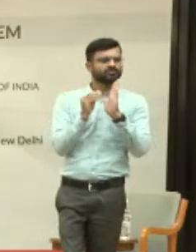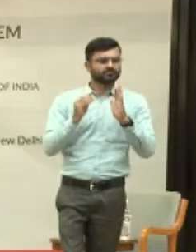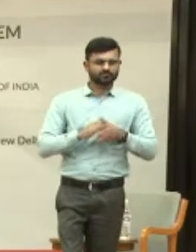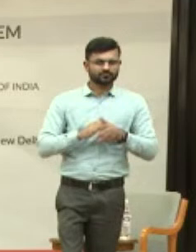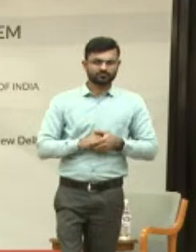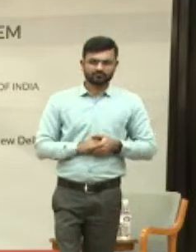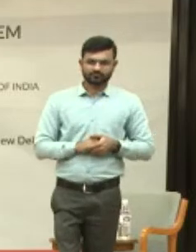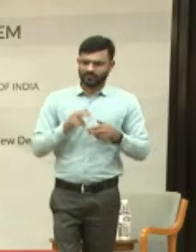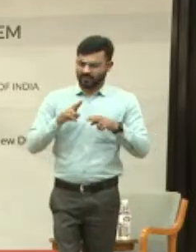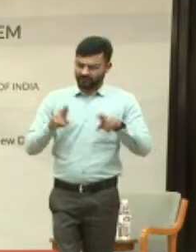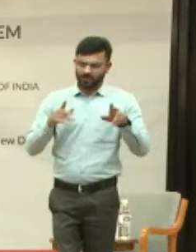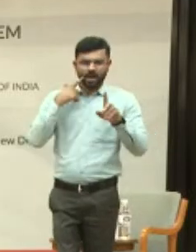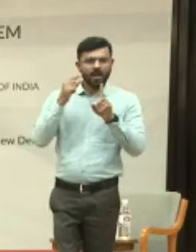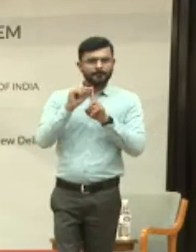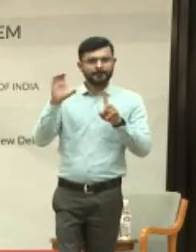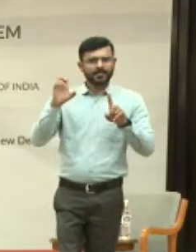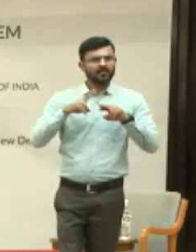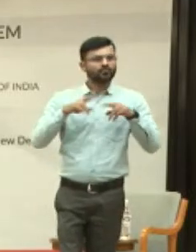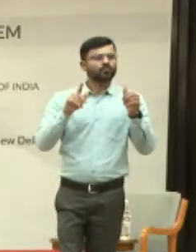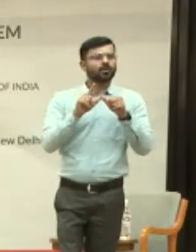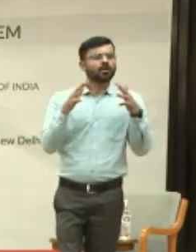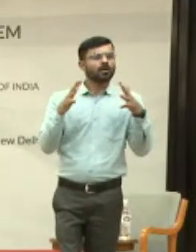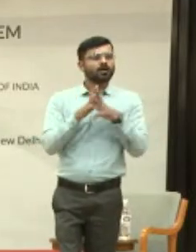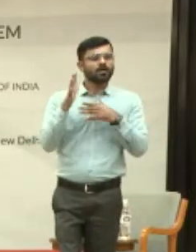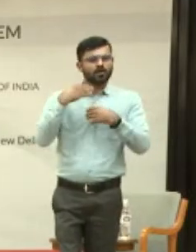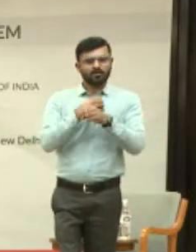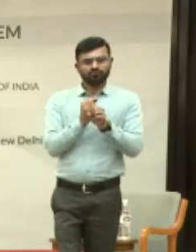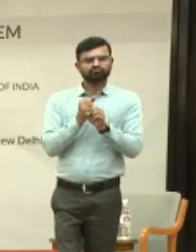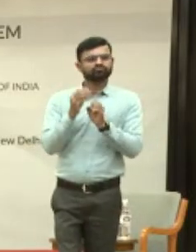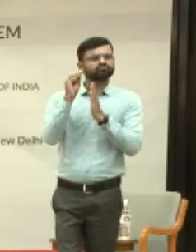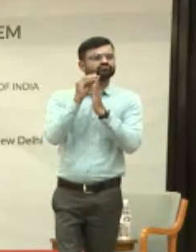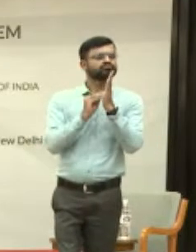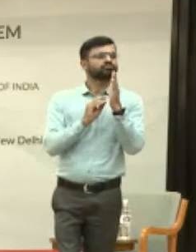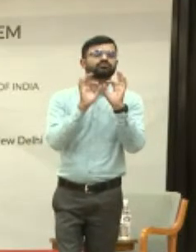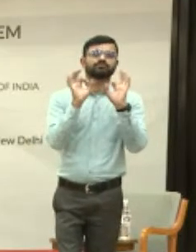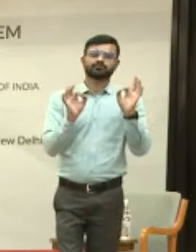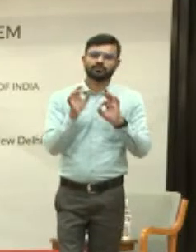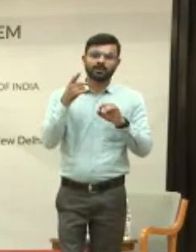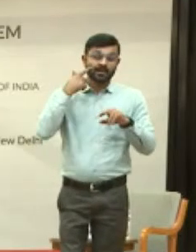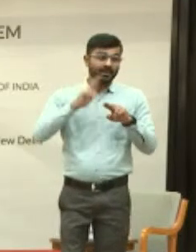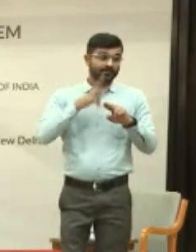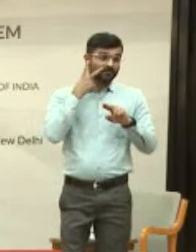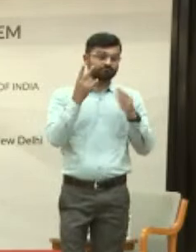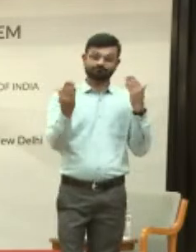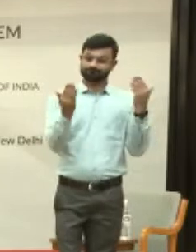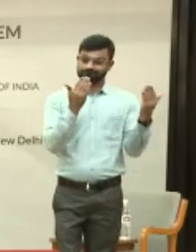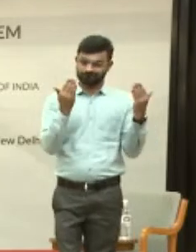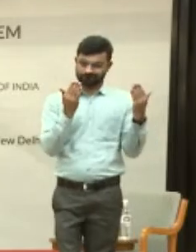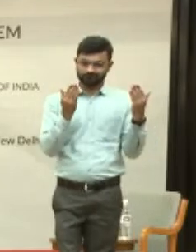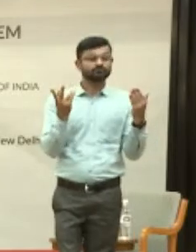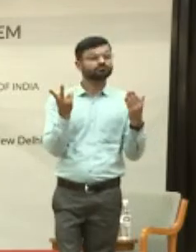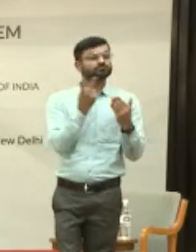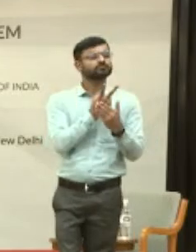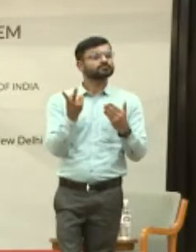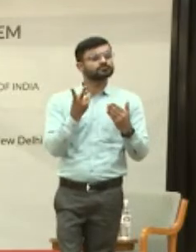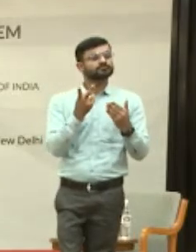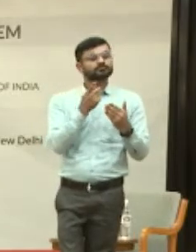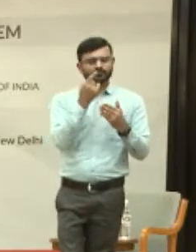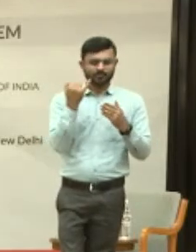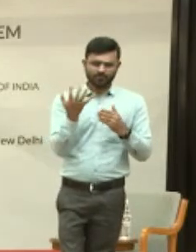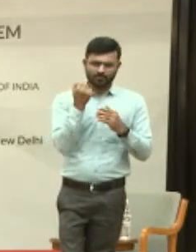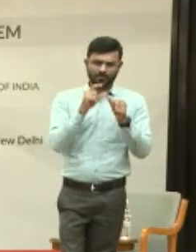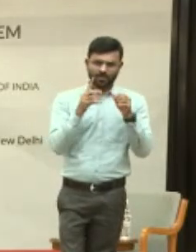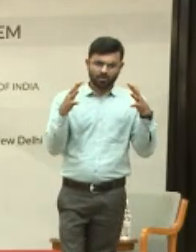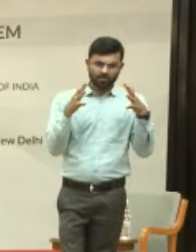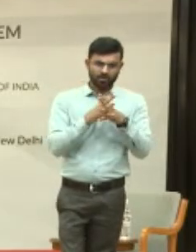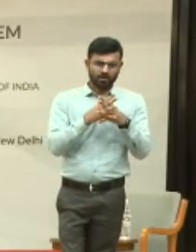1835. The final IPC is not Lord Macaulay's draft. If you just compare the two, you will find